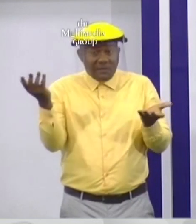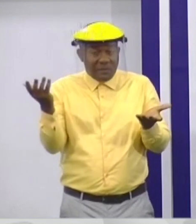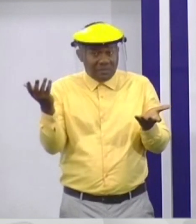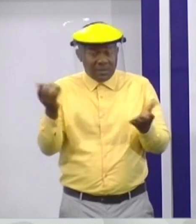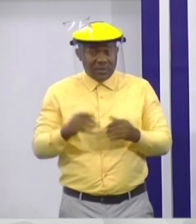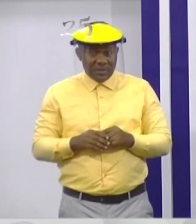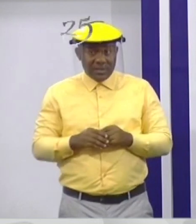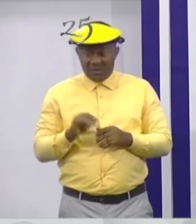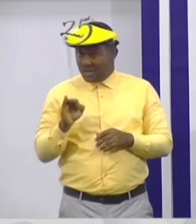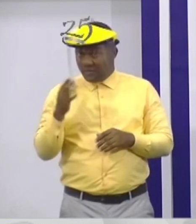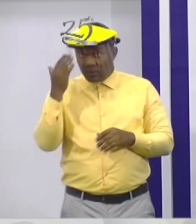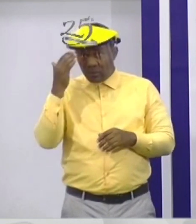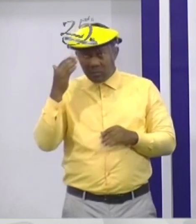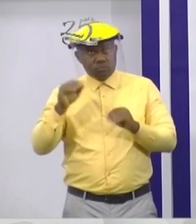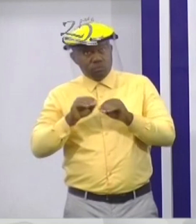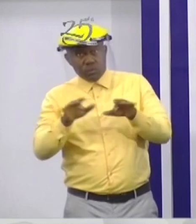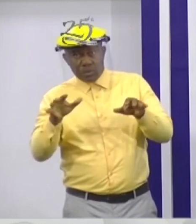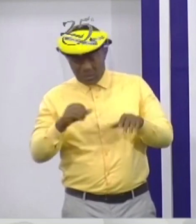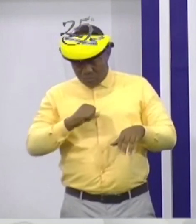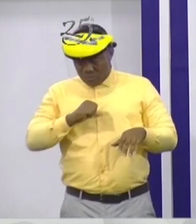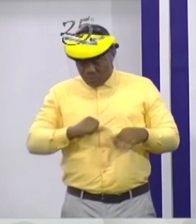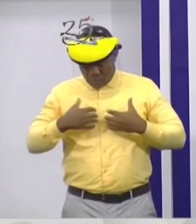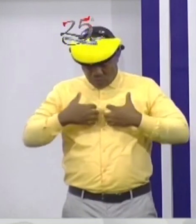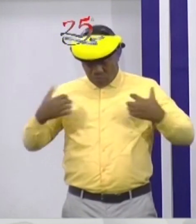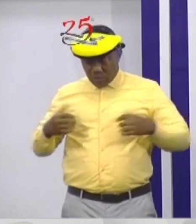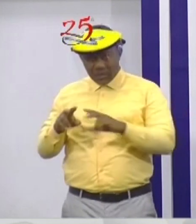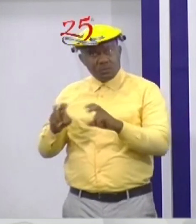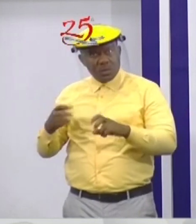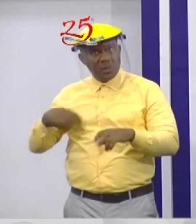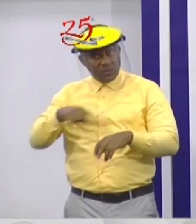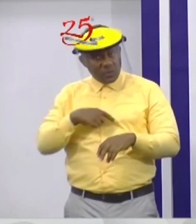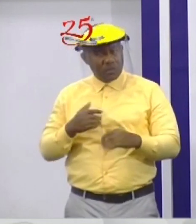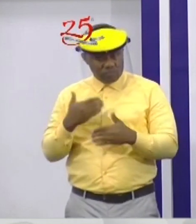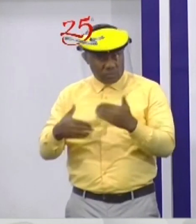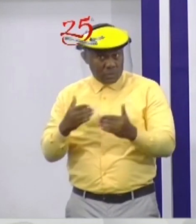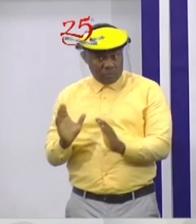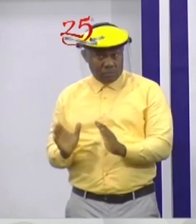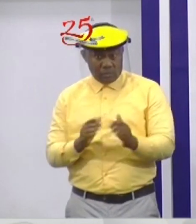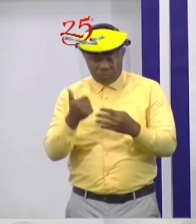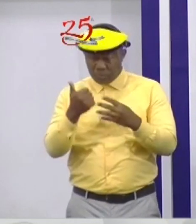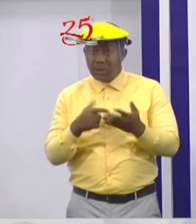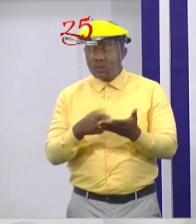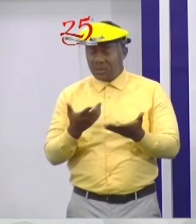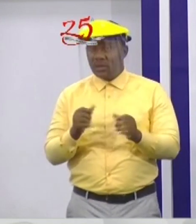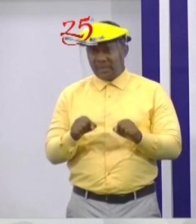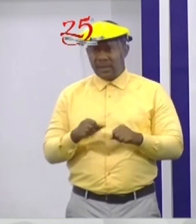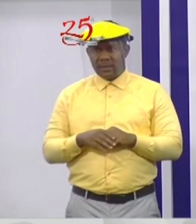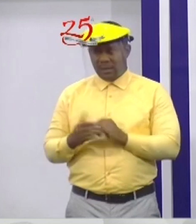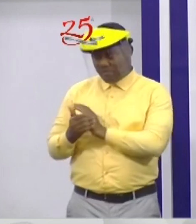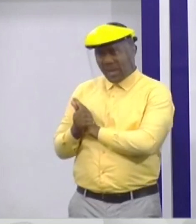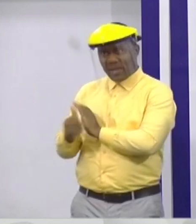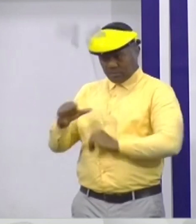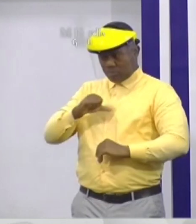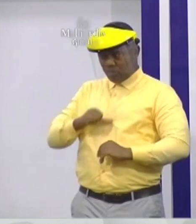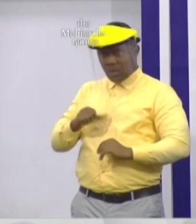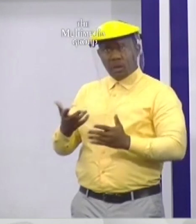implications with regards to spread. We can do it if we take the necessary precautions for the pathologist, but then